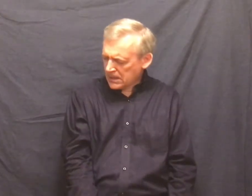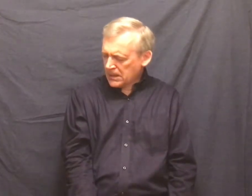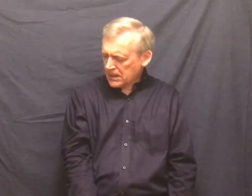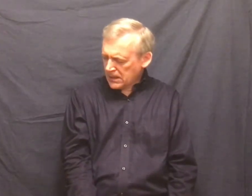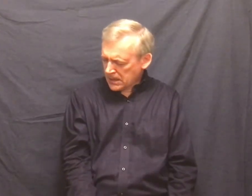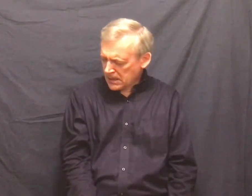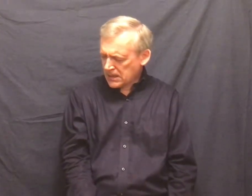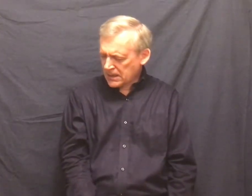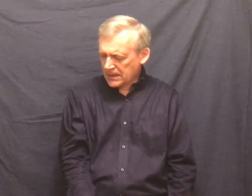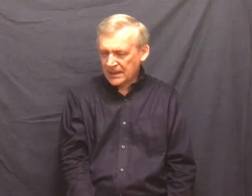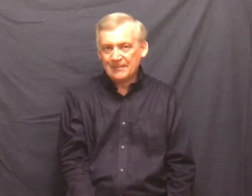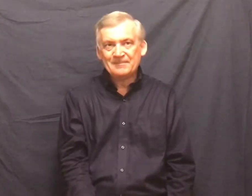"Go on," said Lenny.